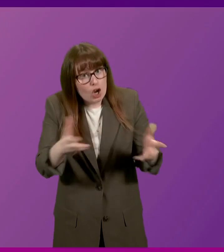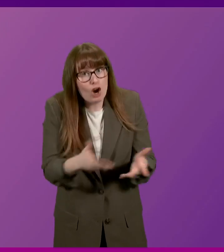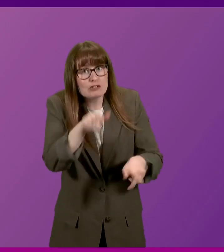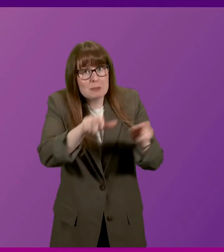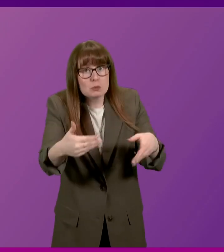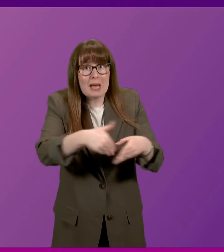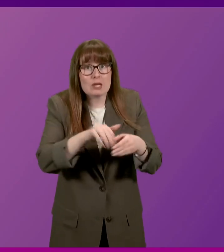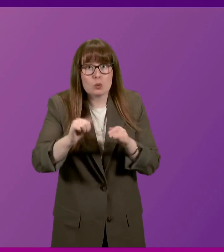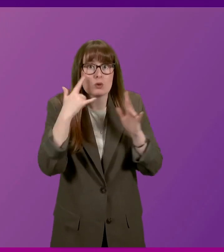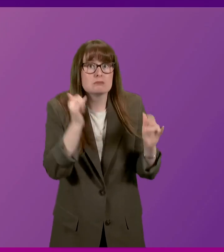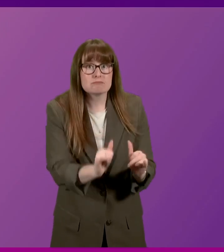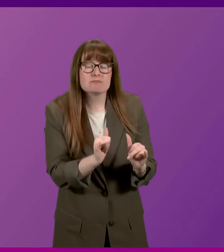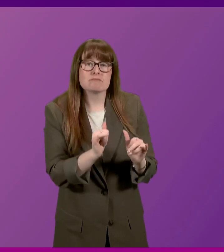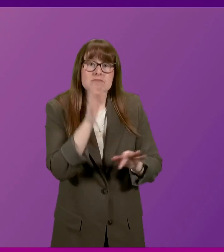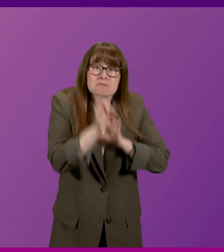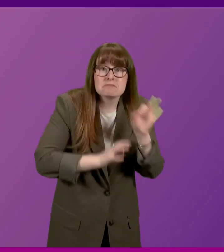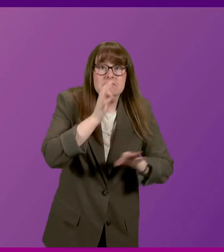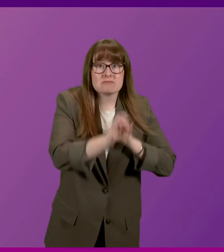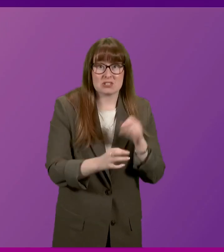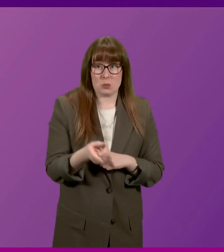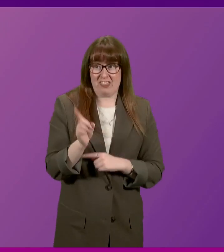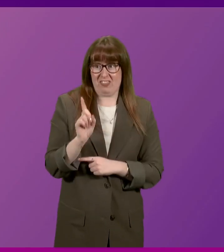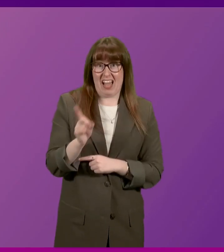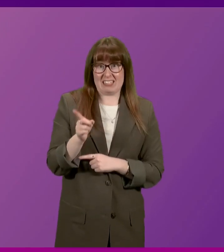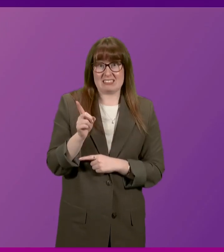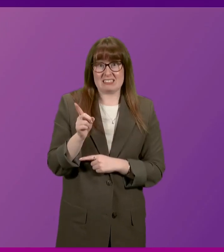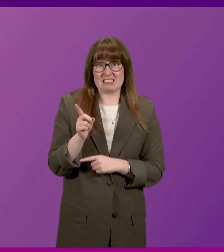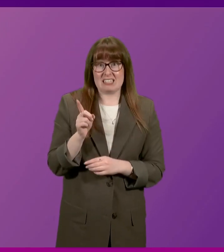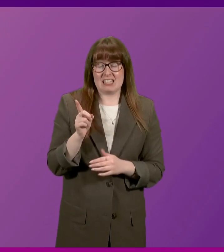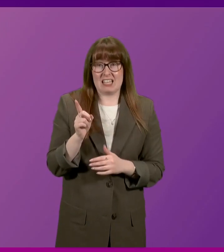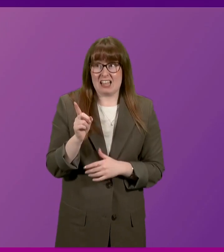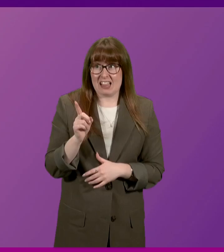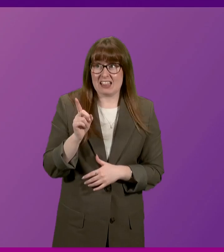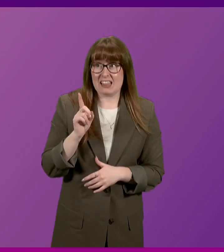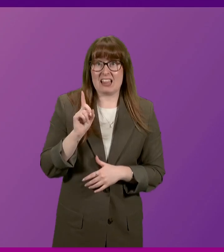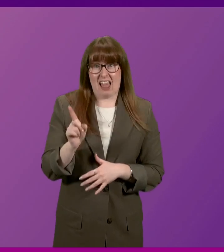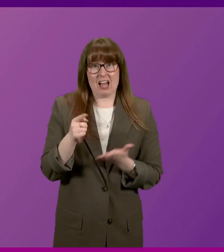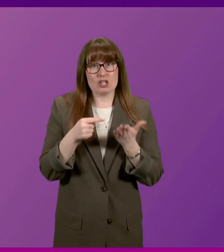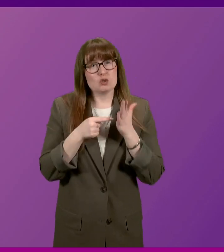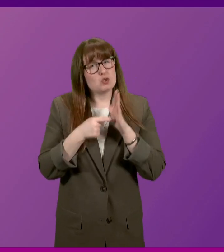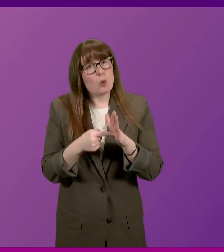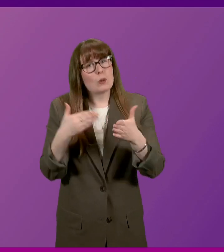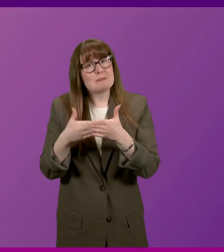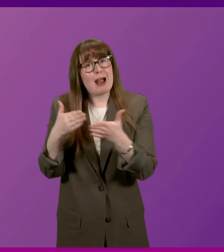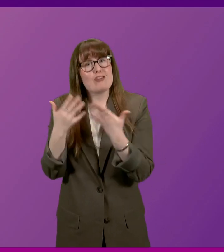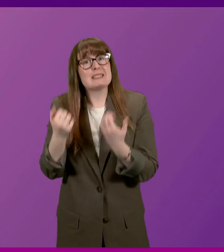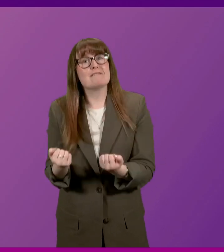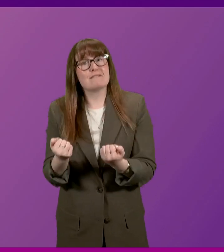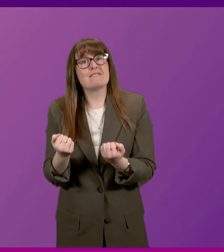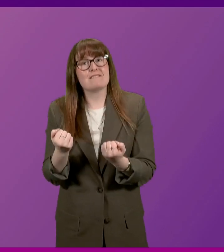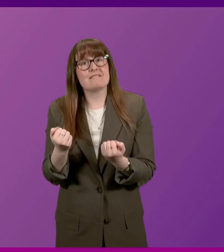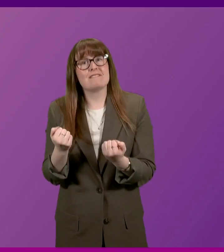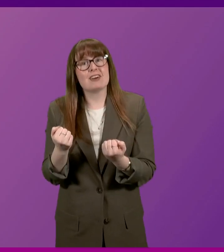take part. And that in itself, I guess, kind of points to some of the barriers to people